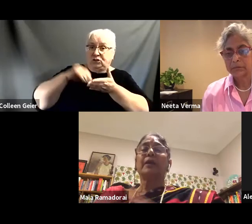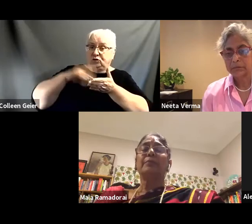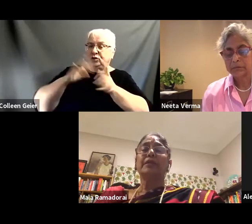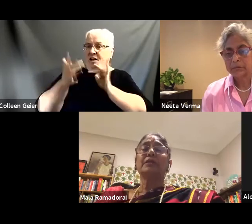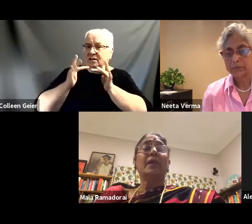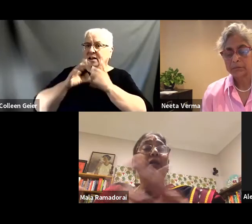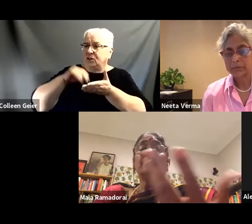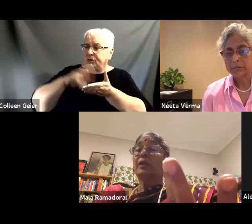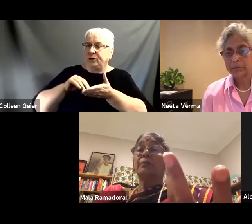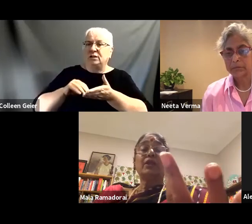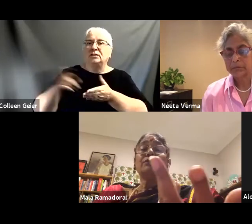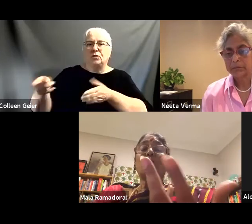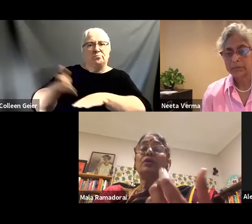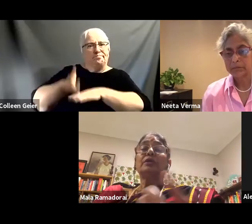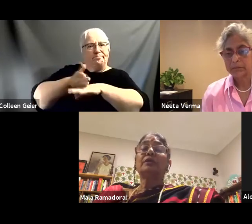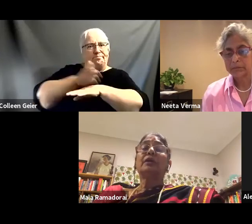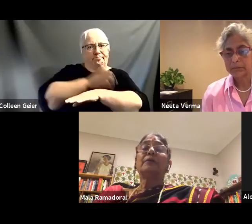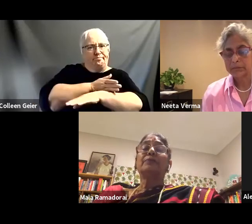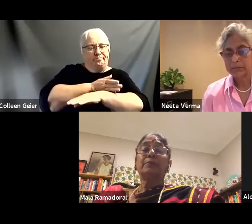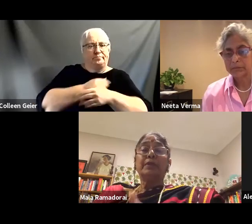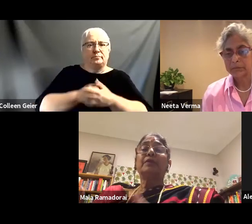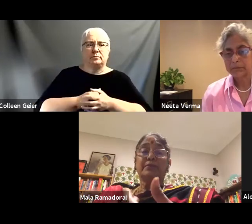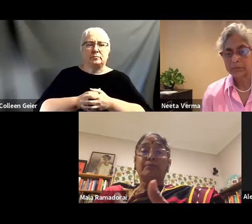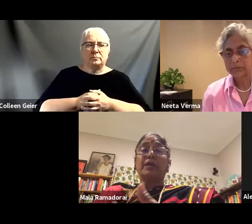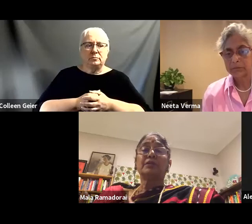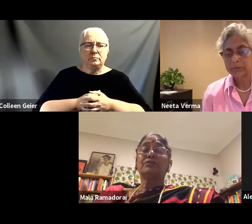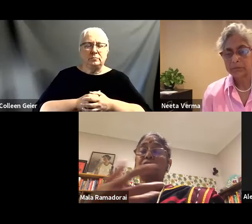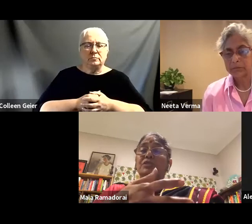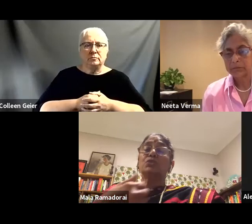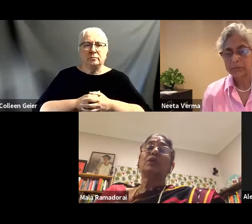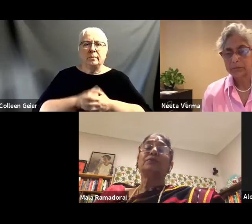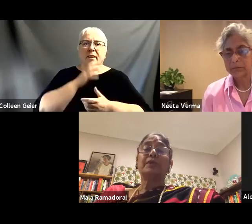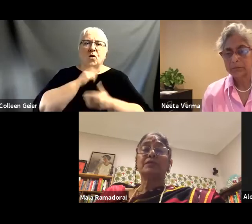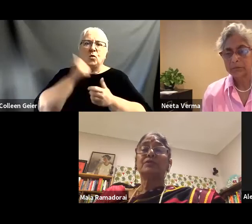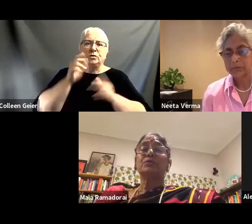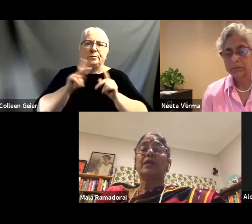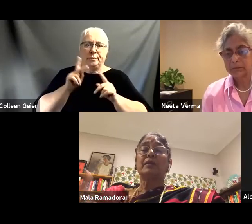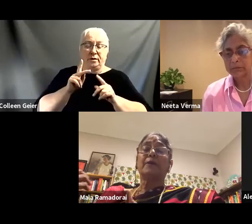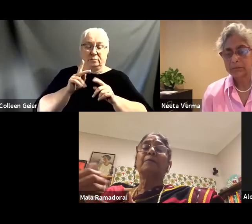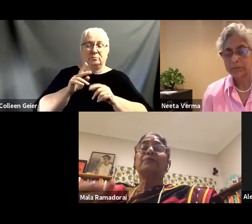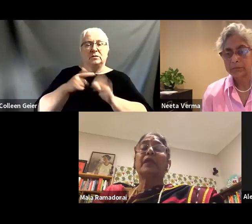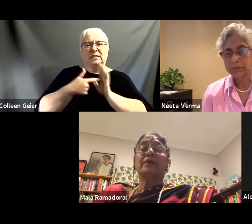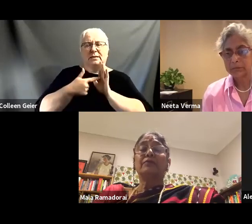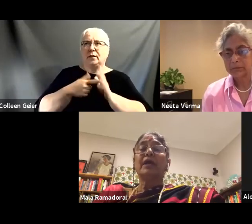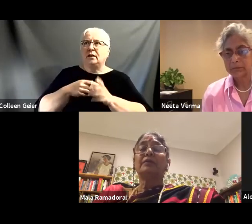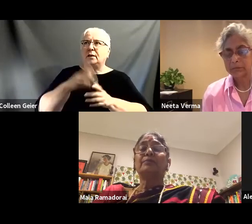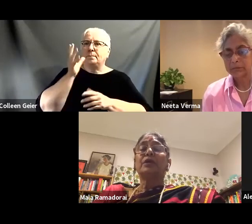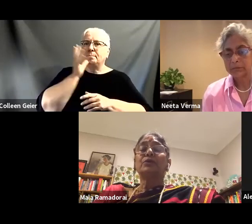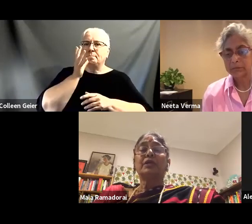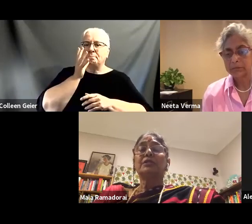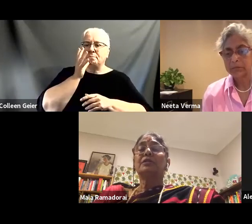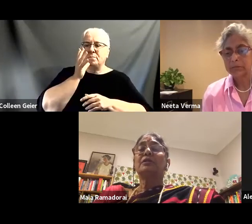and become better. Many of the older people, the mothers, for instance, one of the places where we